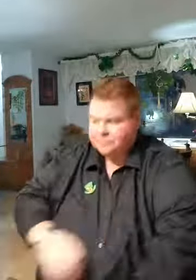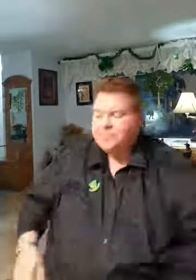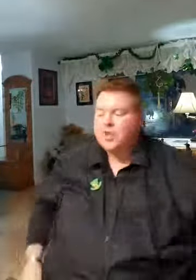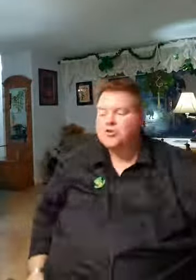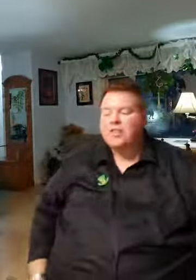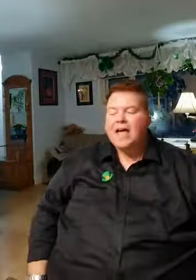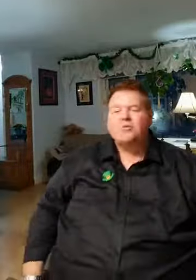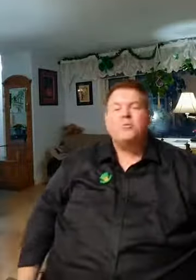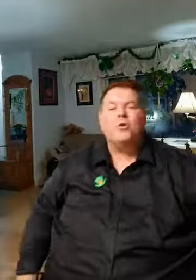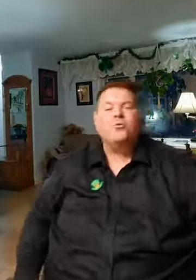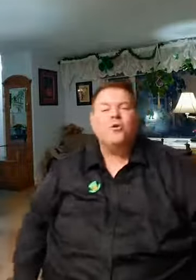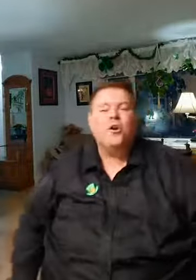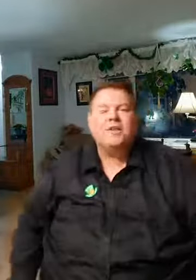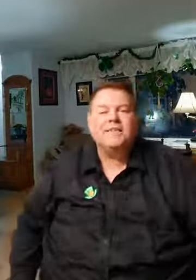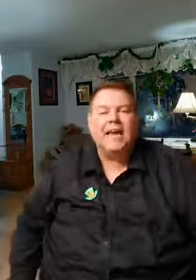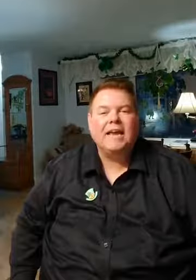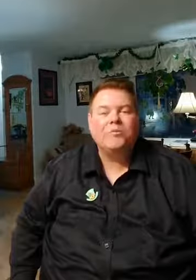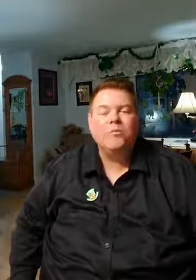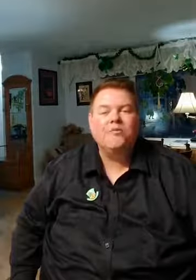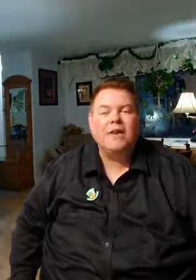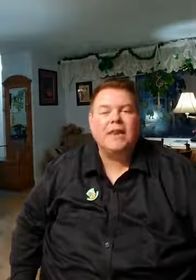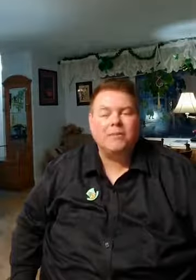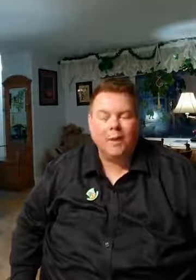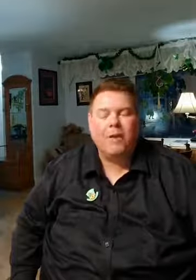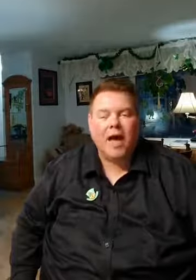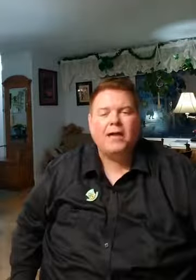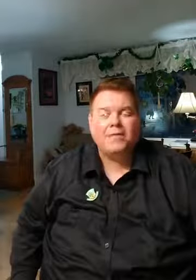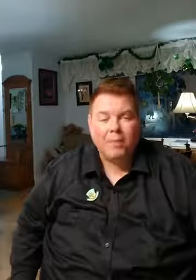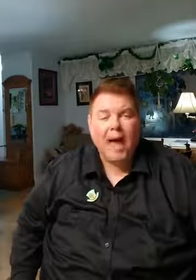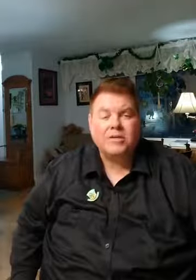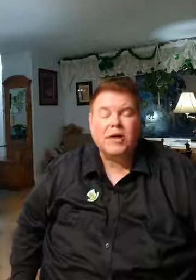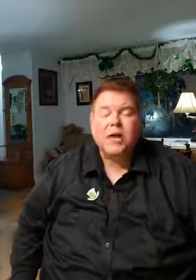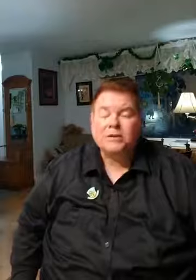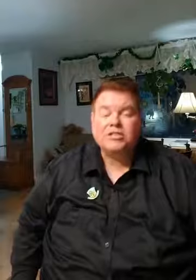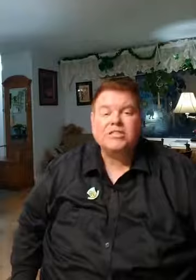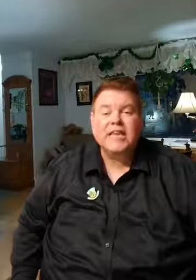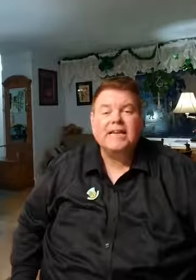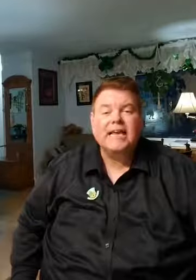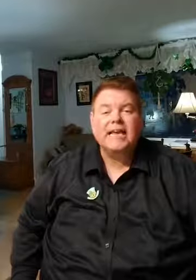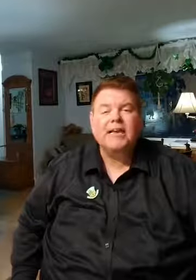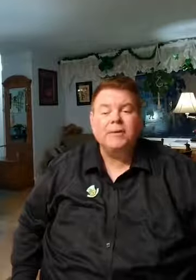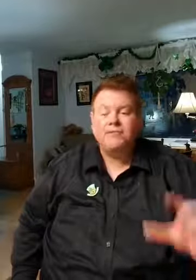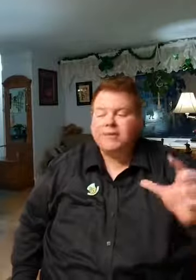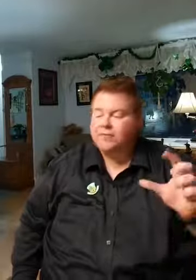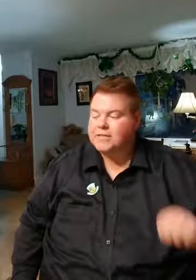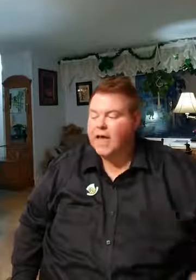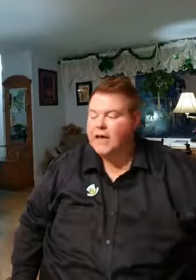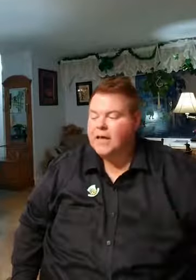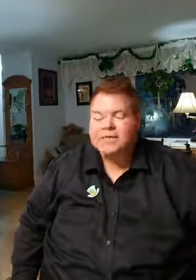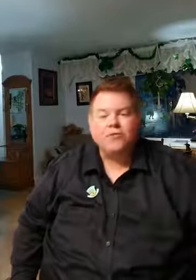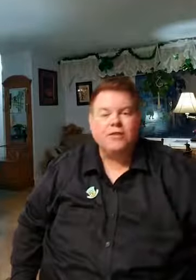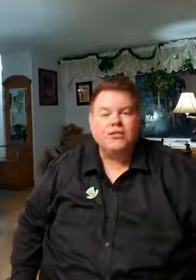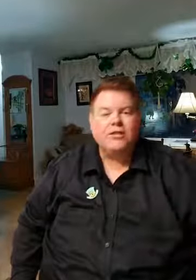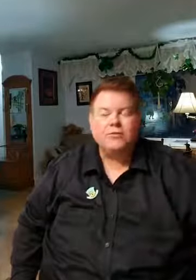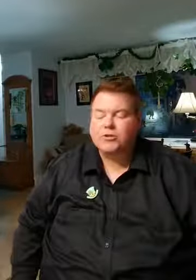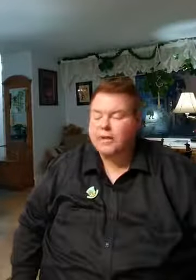So the last one we're going to work on today is one we've done in the past, but just slightly a little bit of a different difference to this particular one.